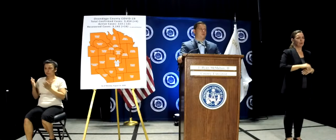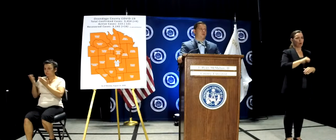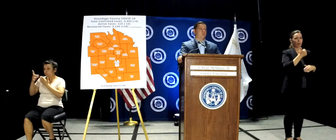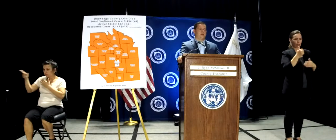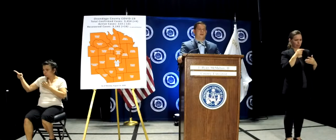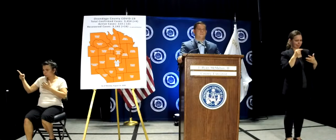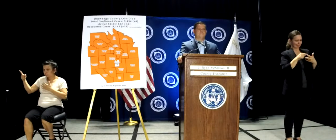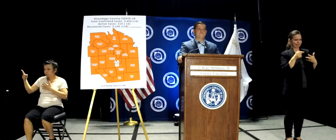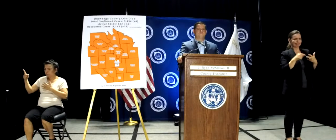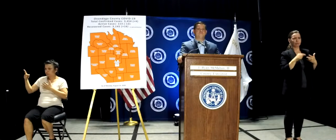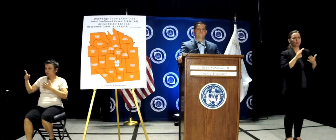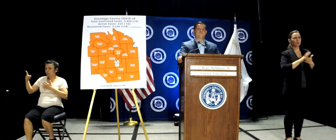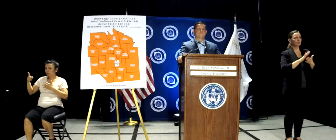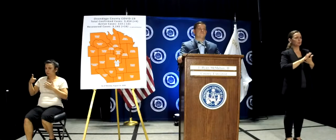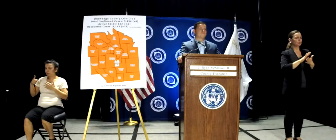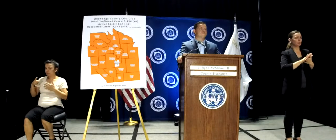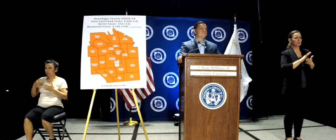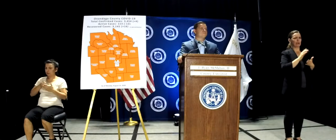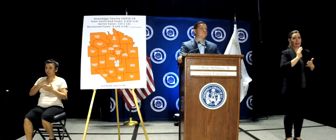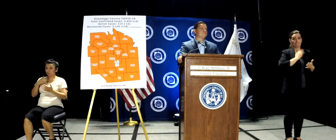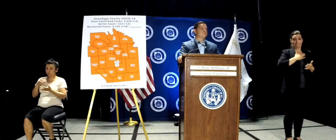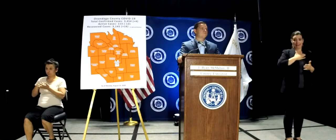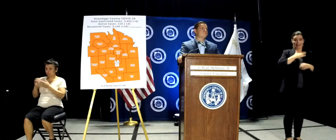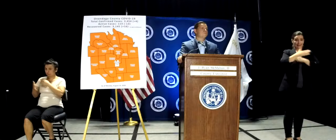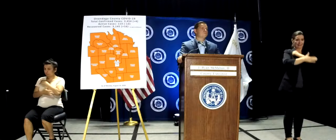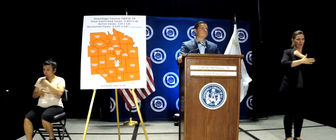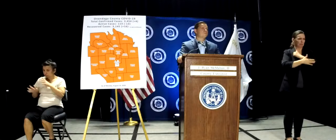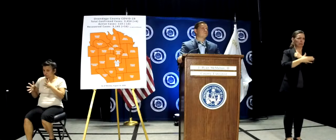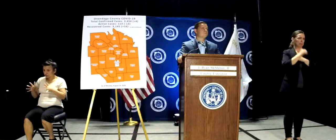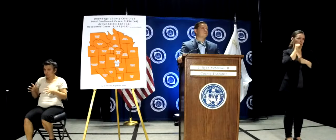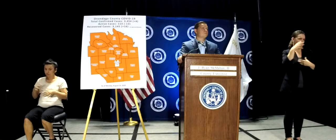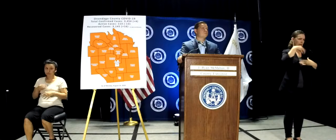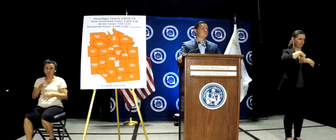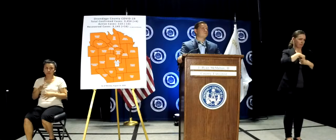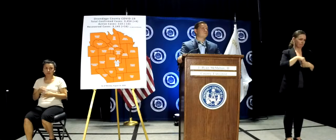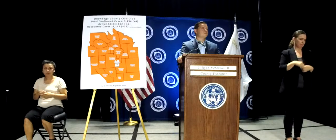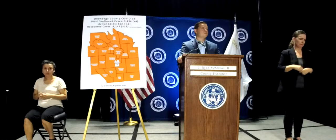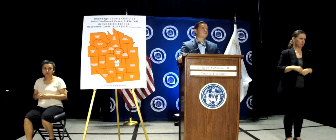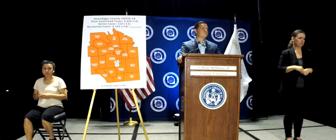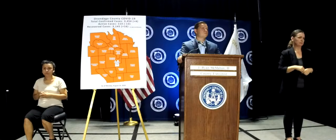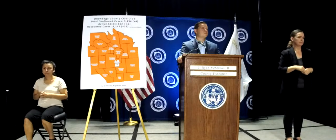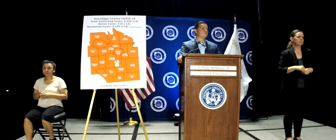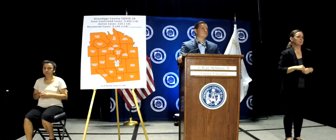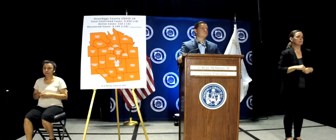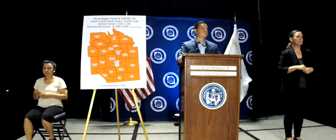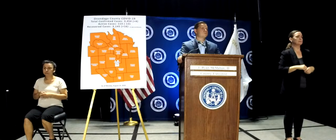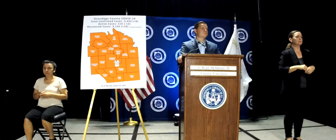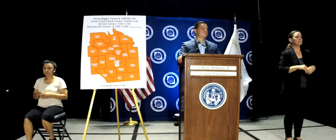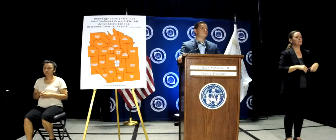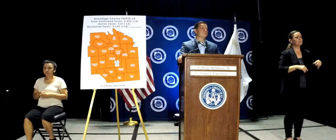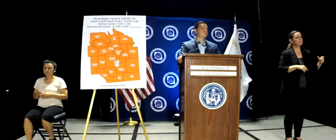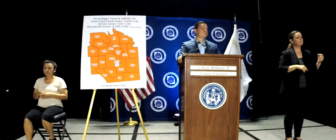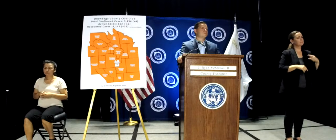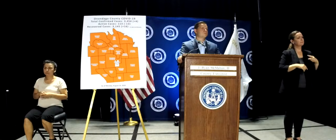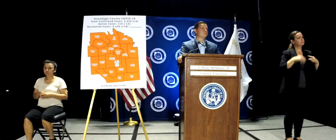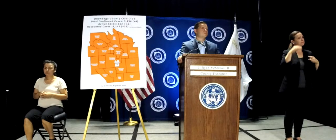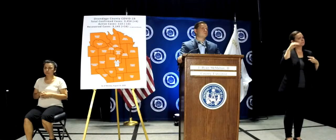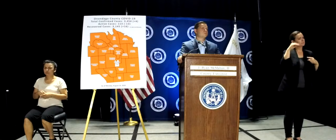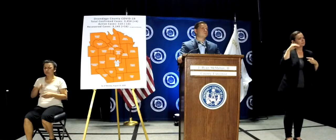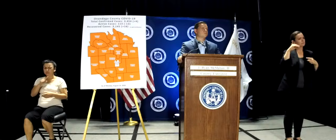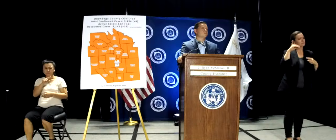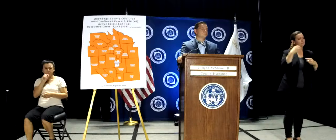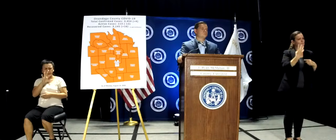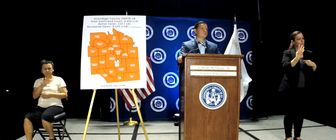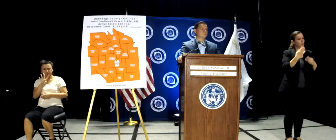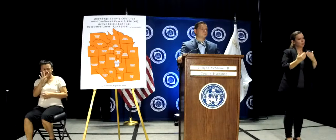FM has put their plan in. Ryan, when you're talking about the 4 new cases, I think you said 1 was